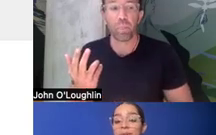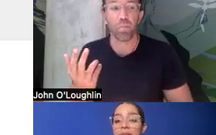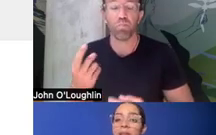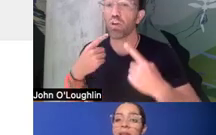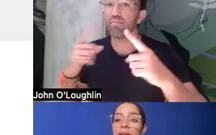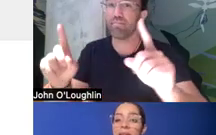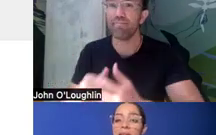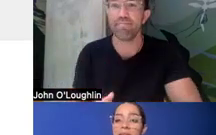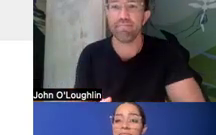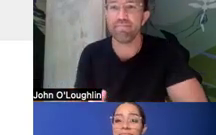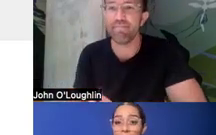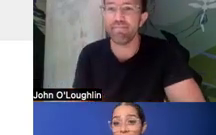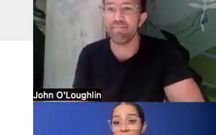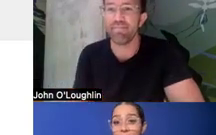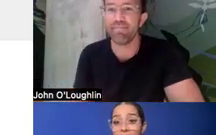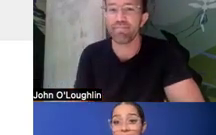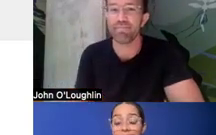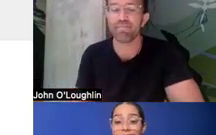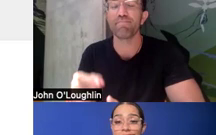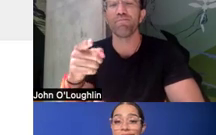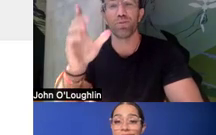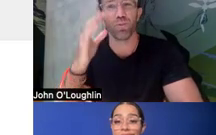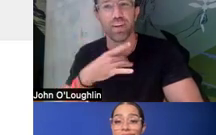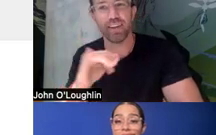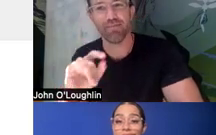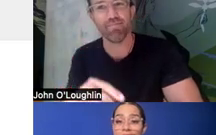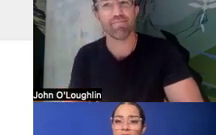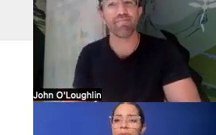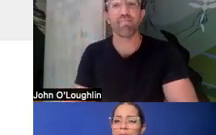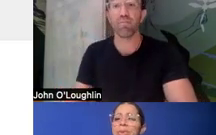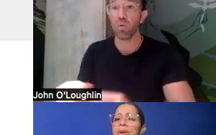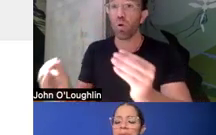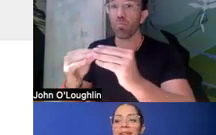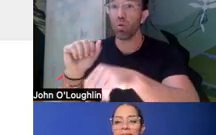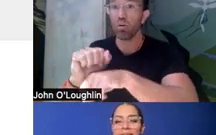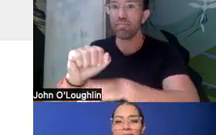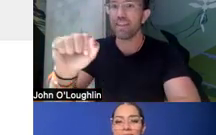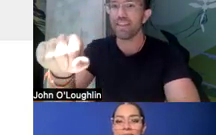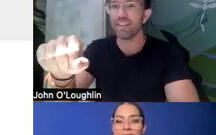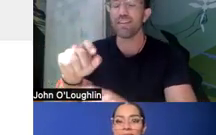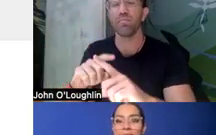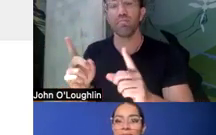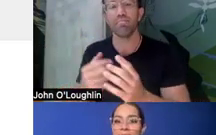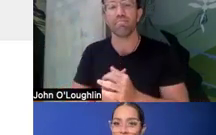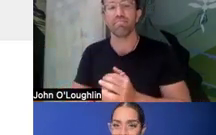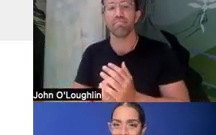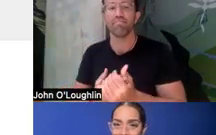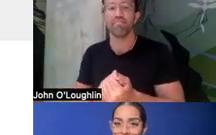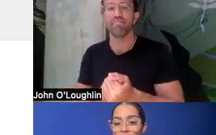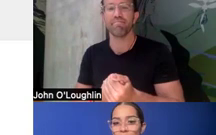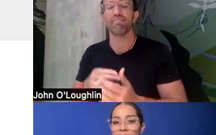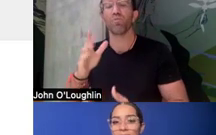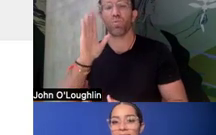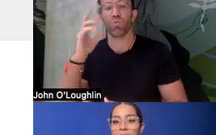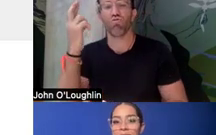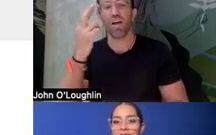now, and it seems to work. So you all will like it. It may be a bit